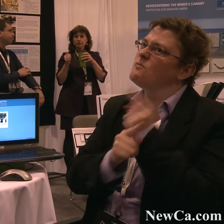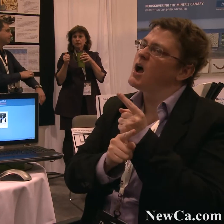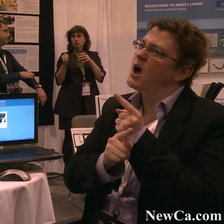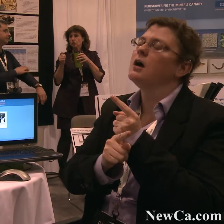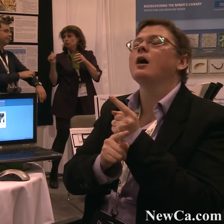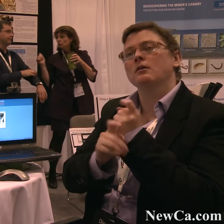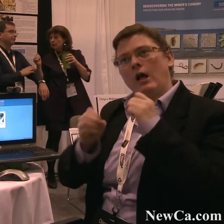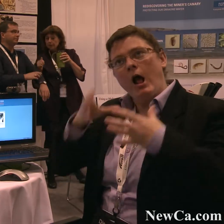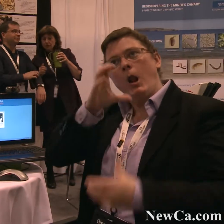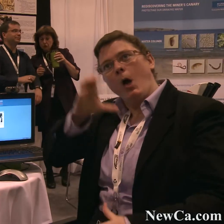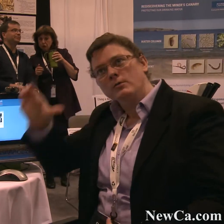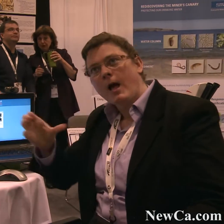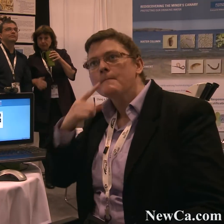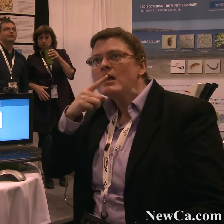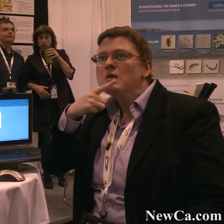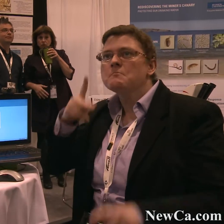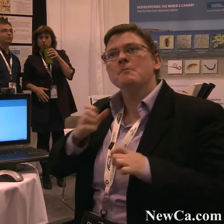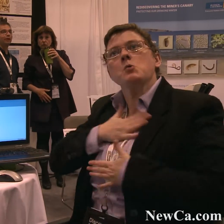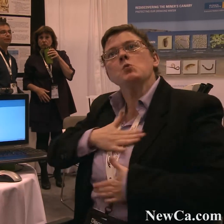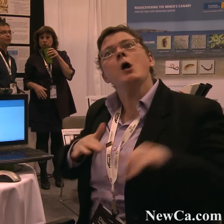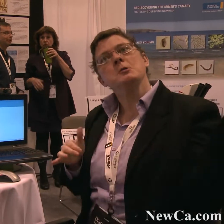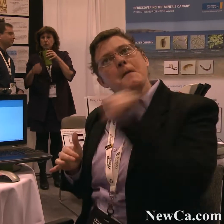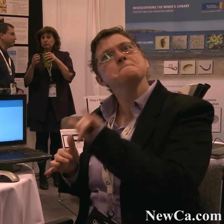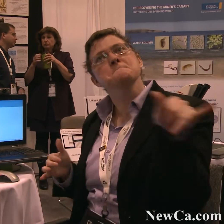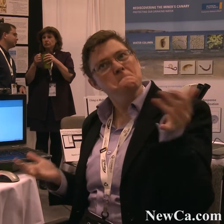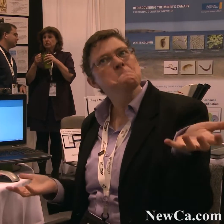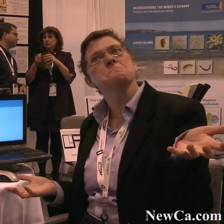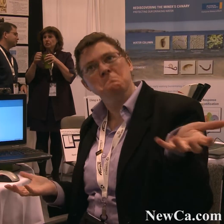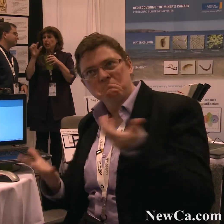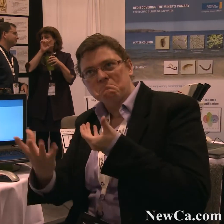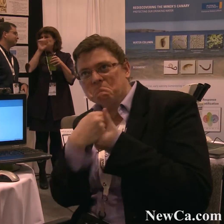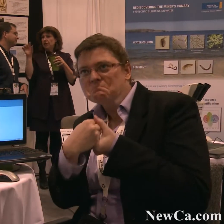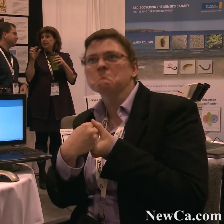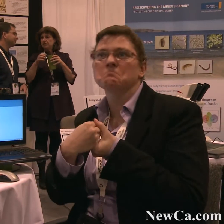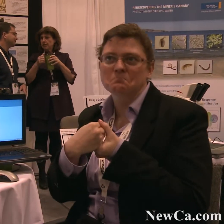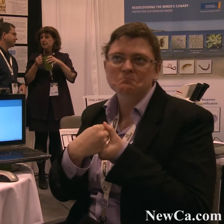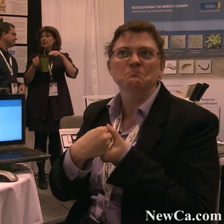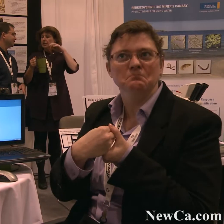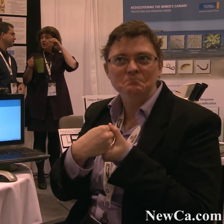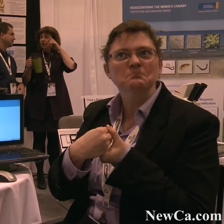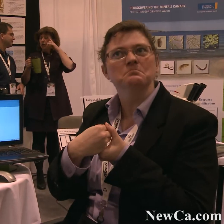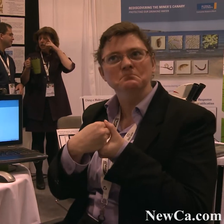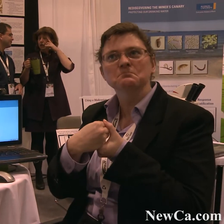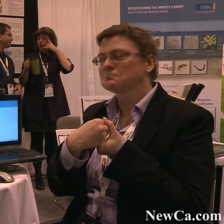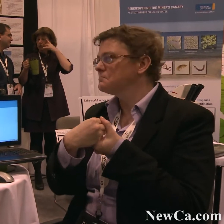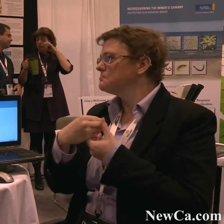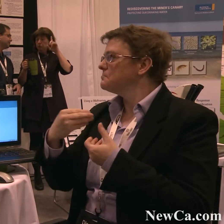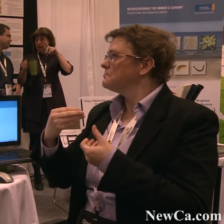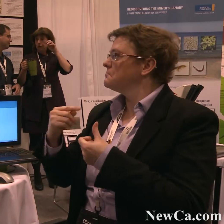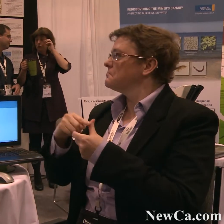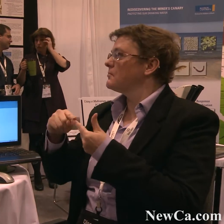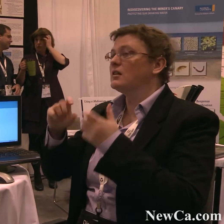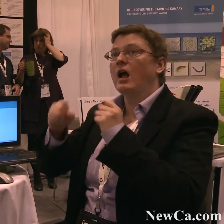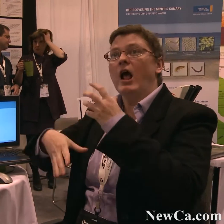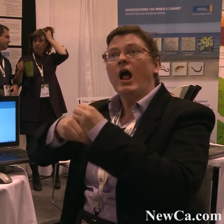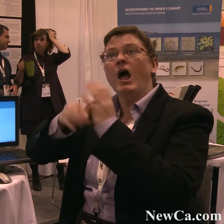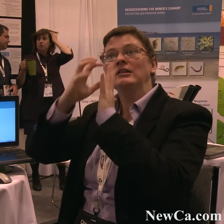Sign Language and make it accessible to those people who don't know how to sign through the use of closed captions.